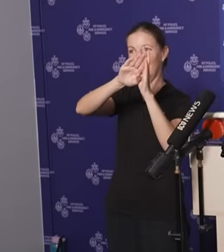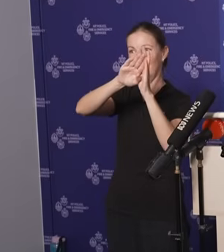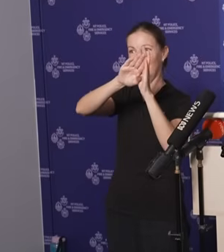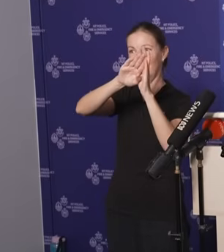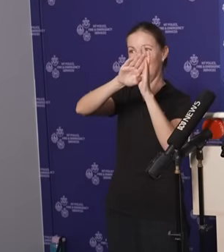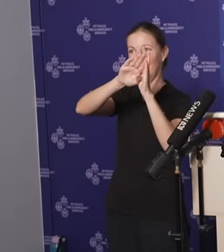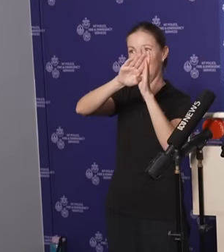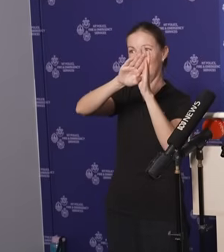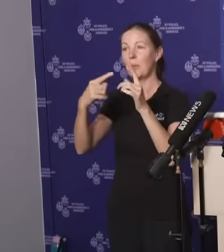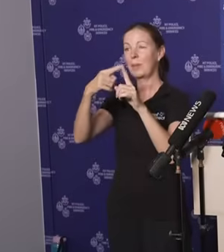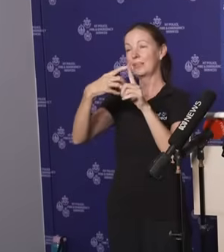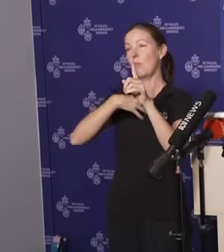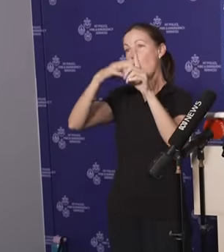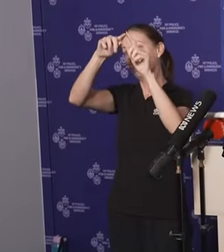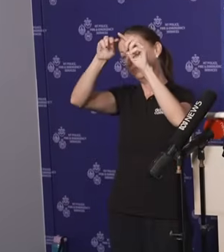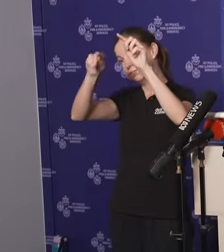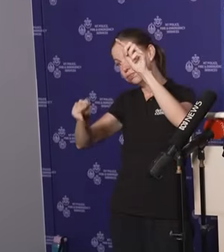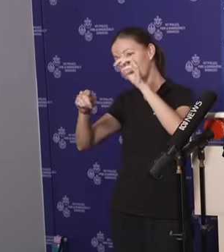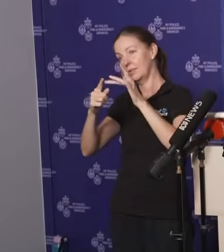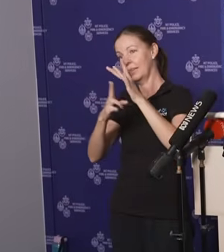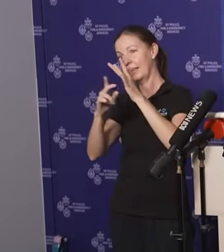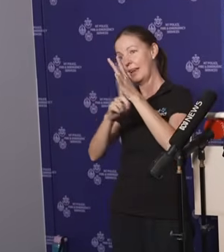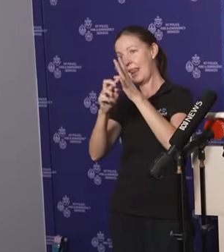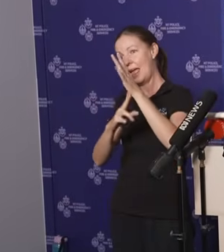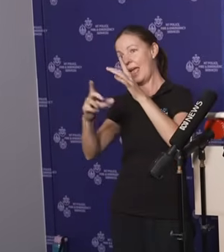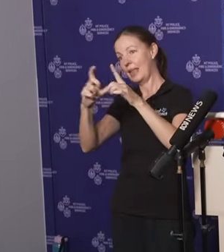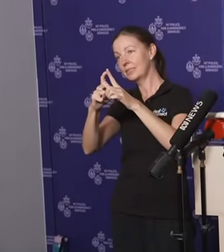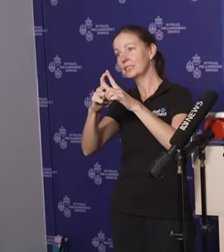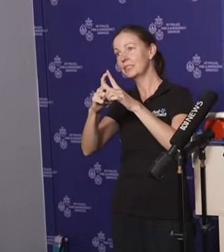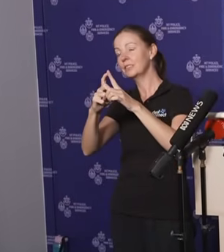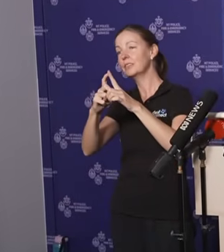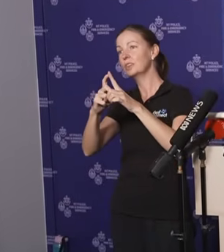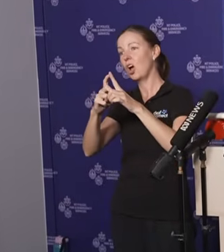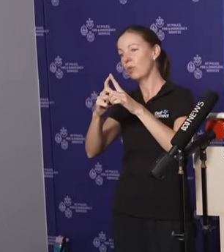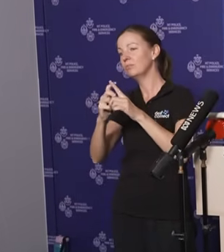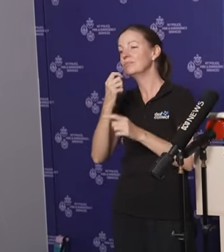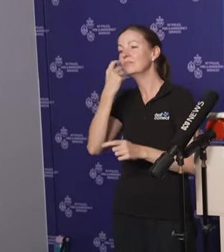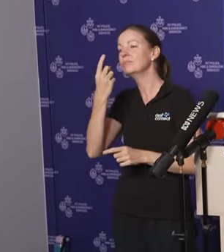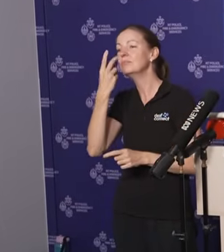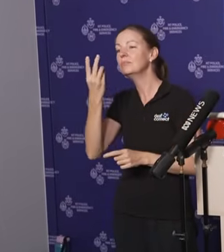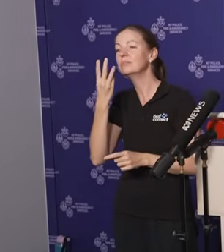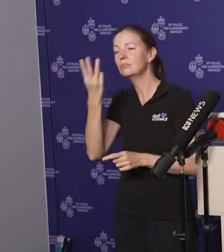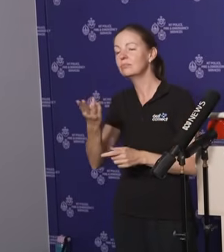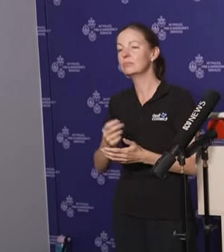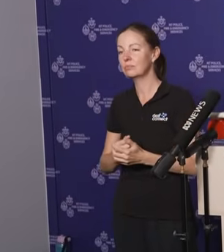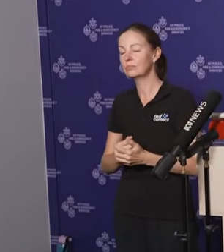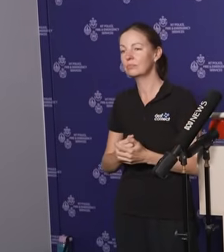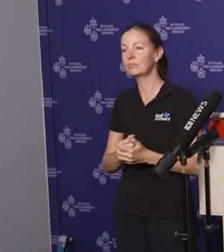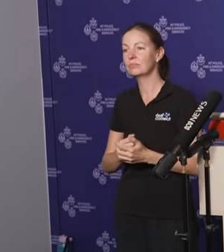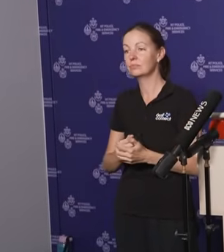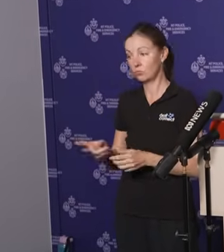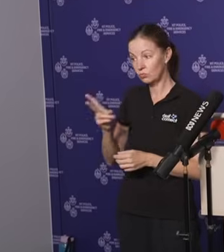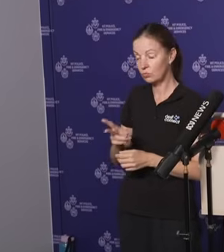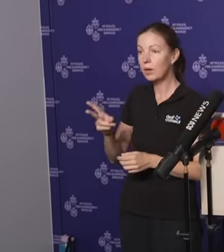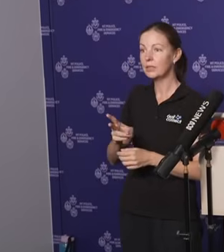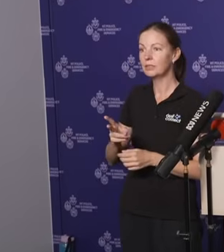and west into the warning area over the coming days. Can you repeat that? Yep. Heavy rain and strong winds will